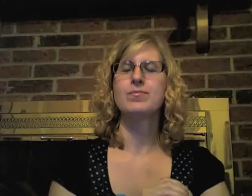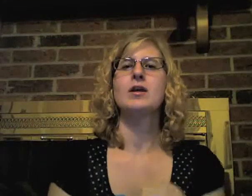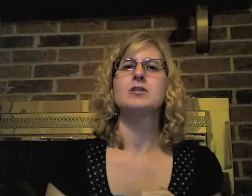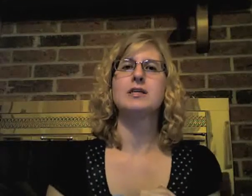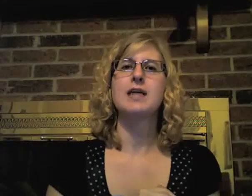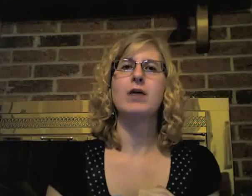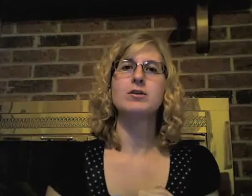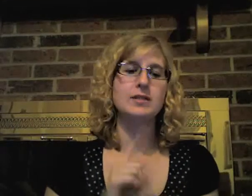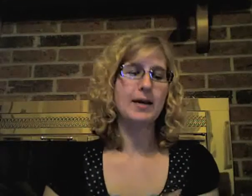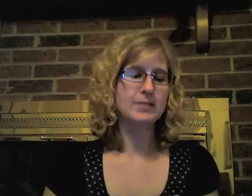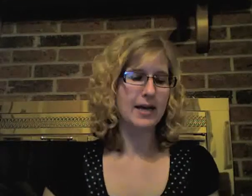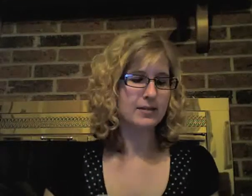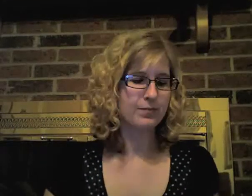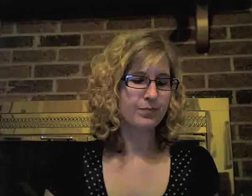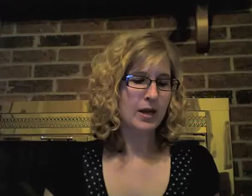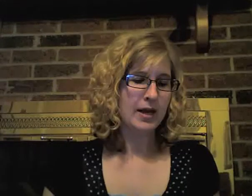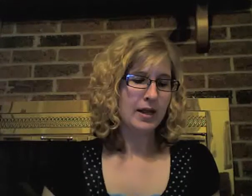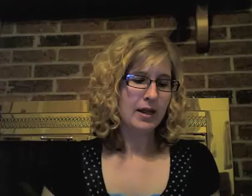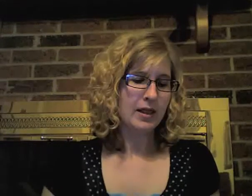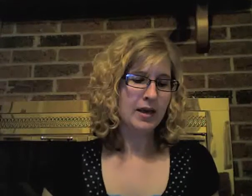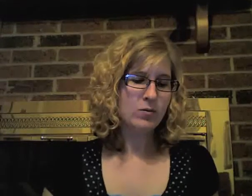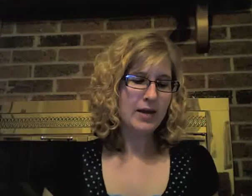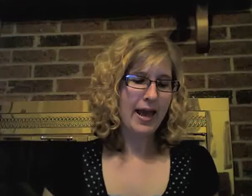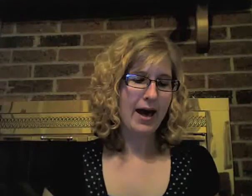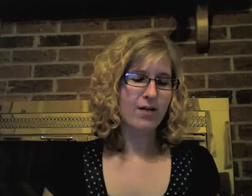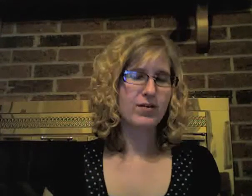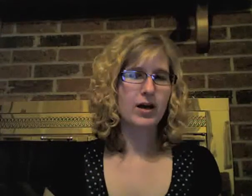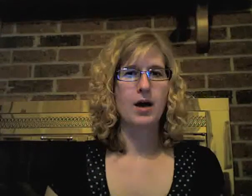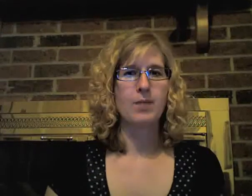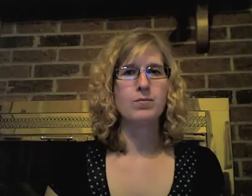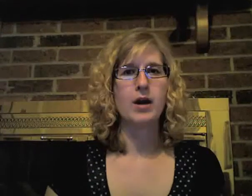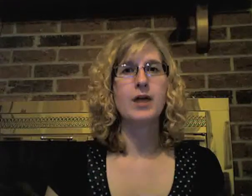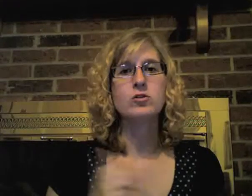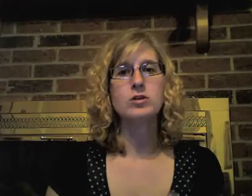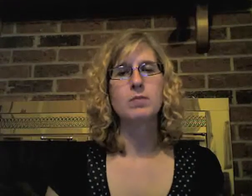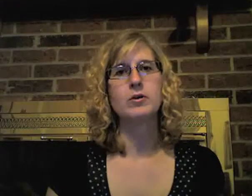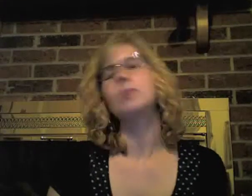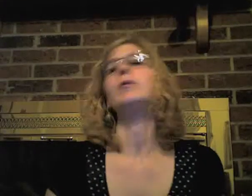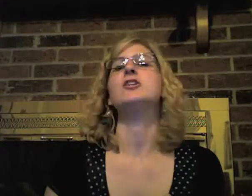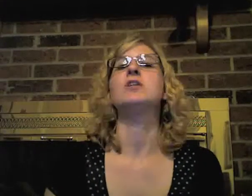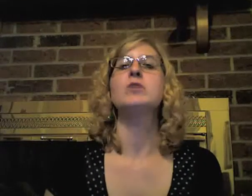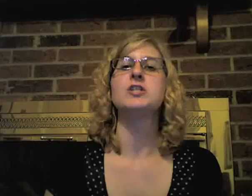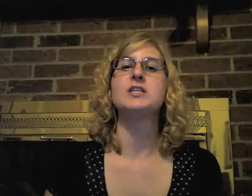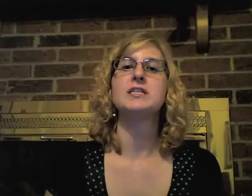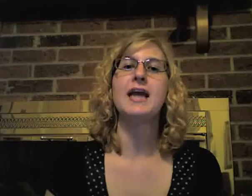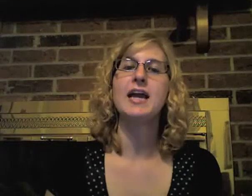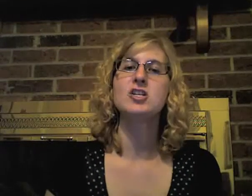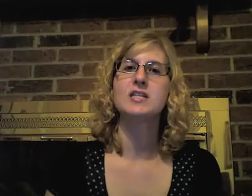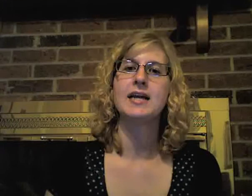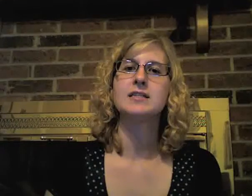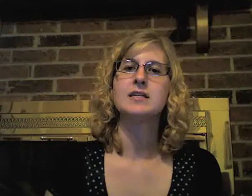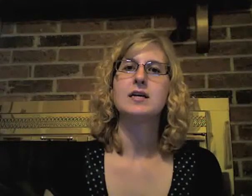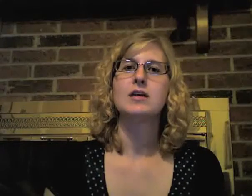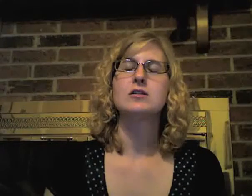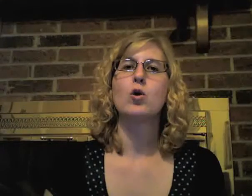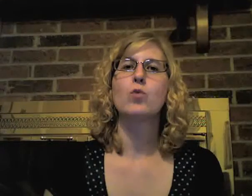signs. Then we have another number incorporation, which is the age signs. So, for instance, someone's age